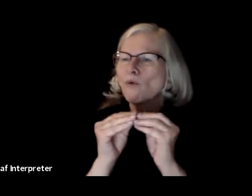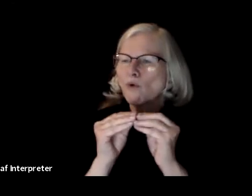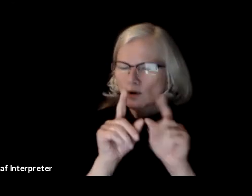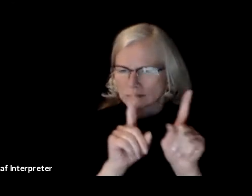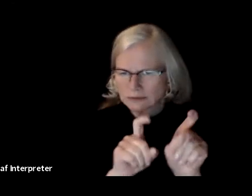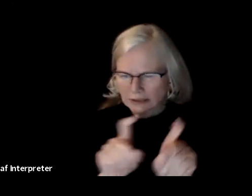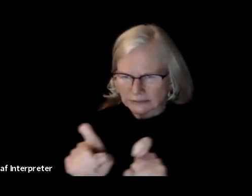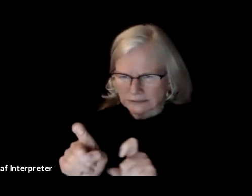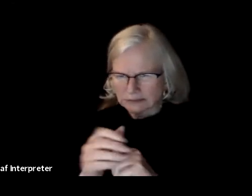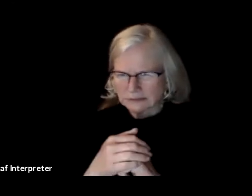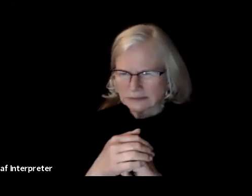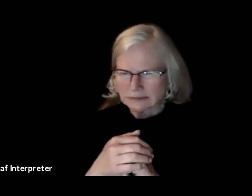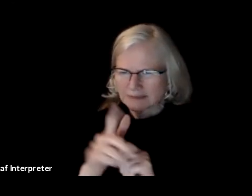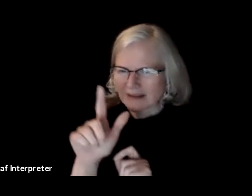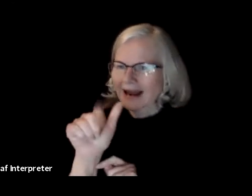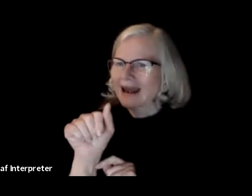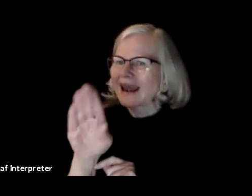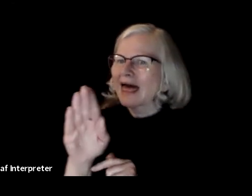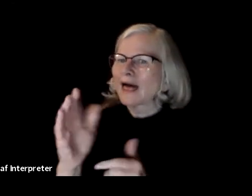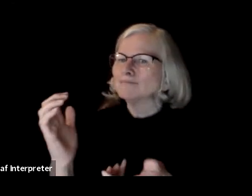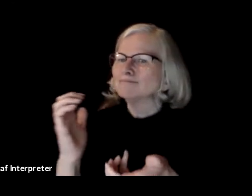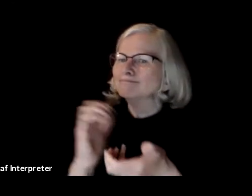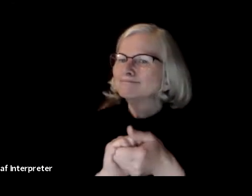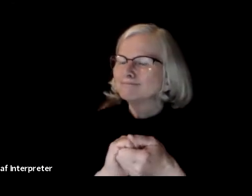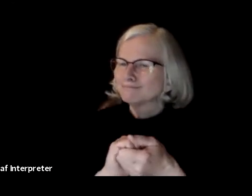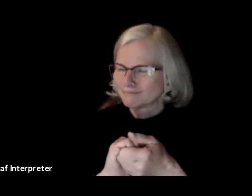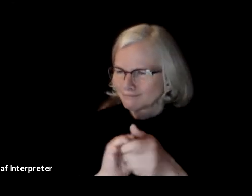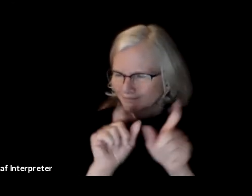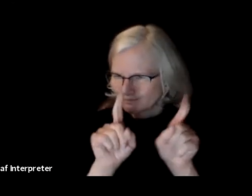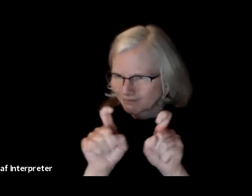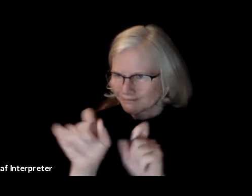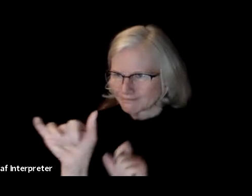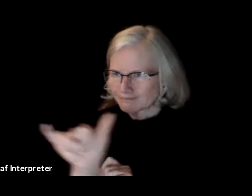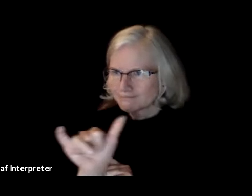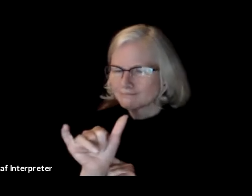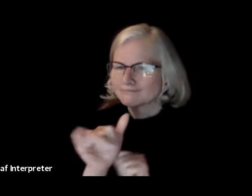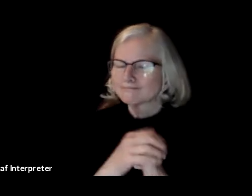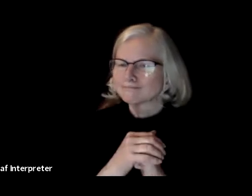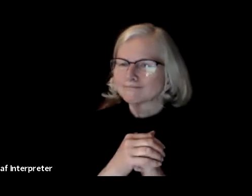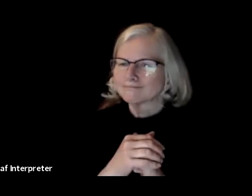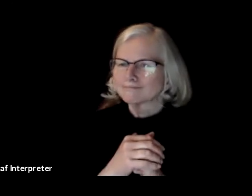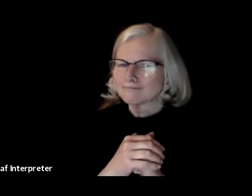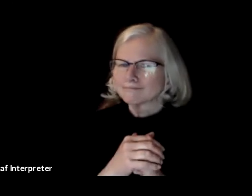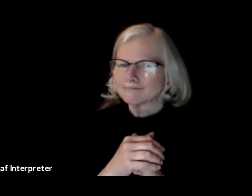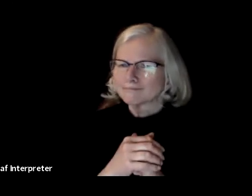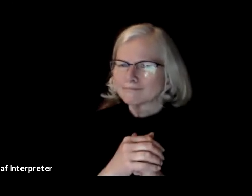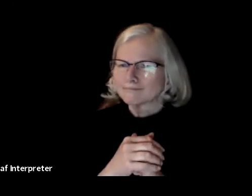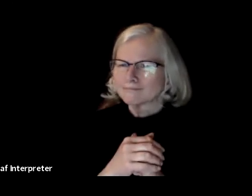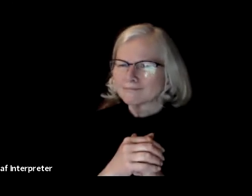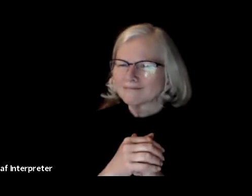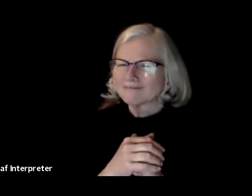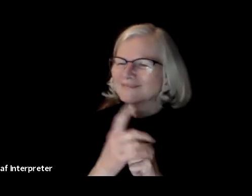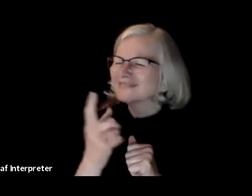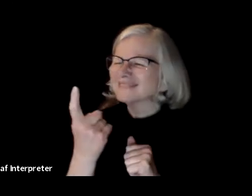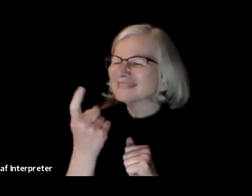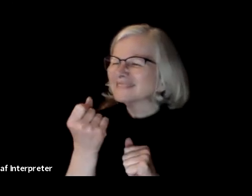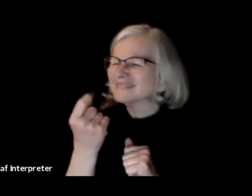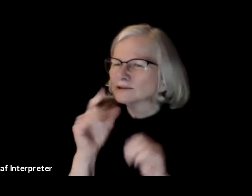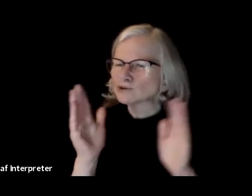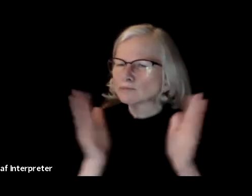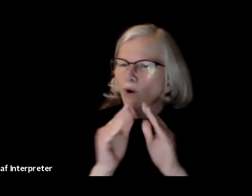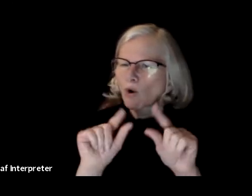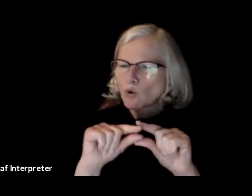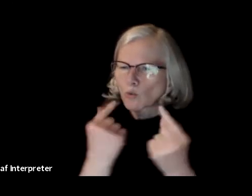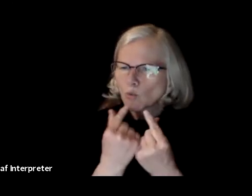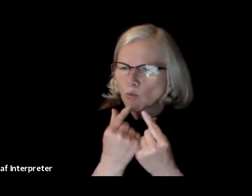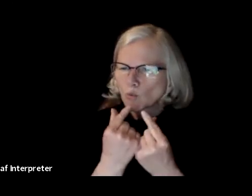partners will also be able to do testing. But nonetheless, it's a subset of all the cases. So the commissioner is very